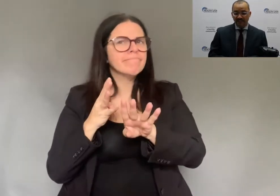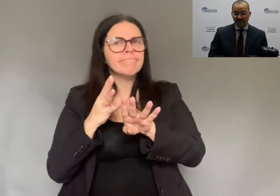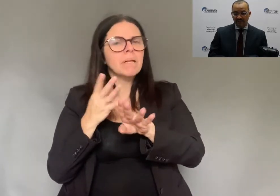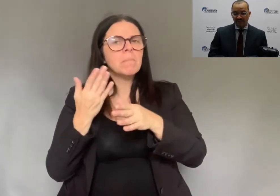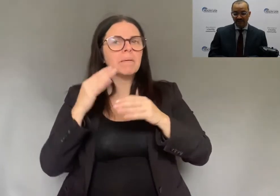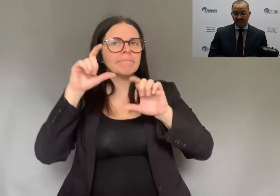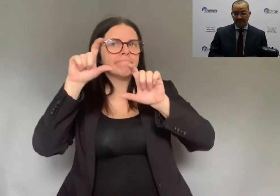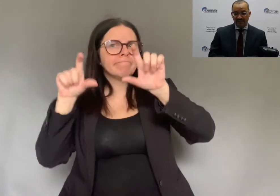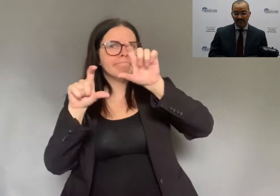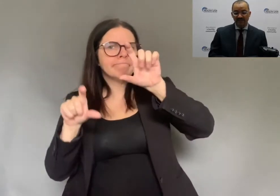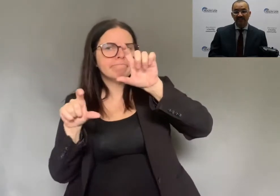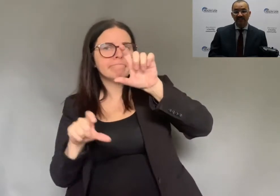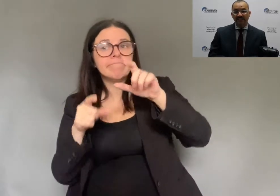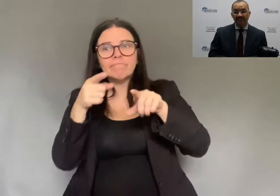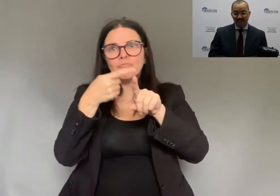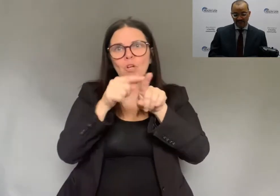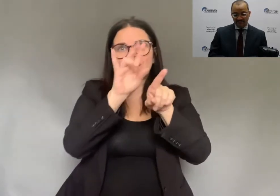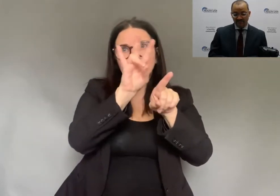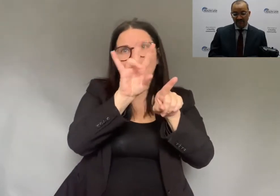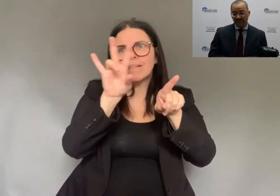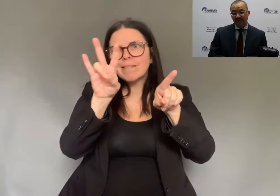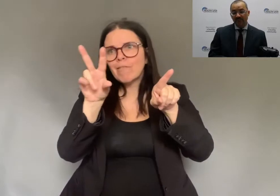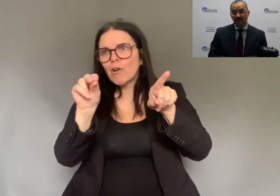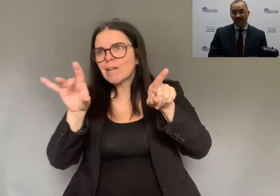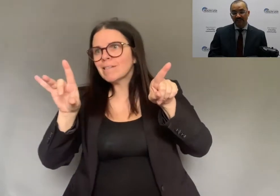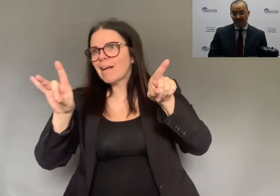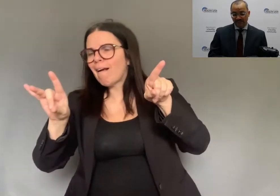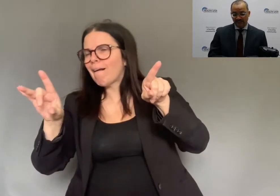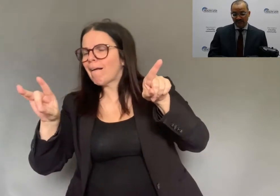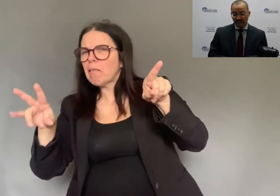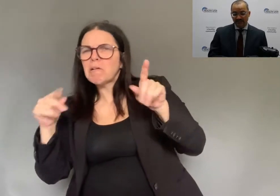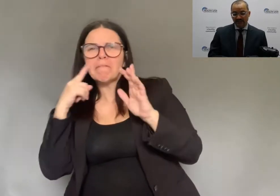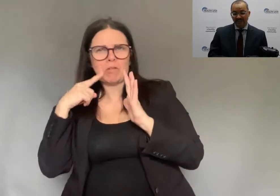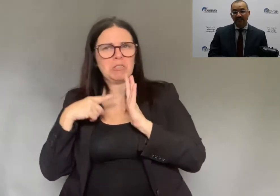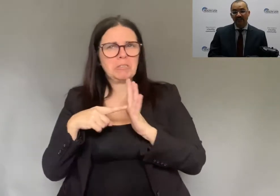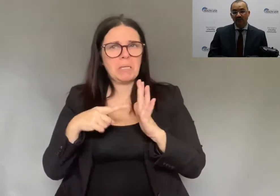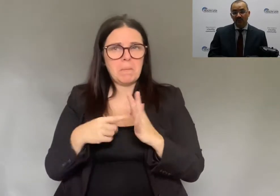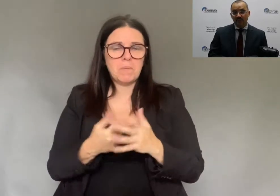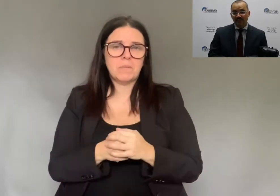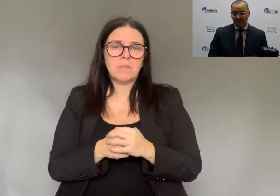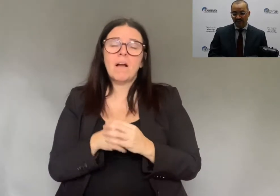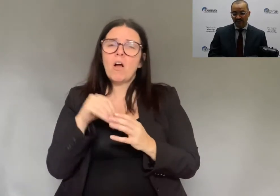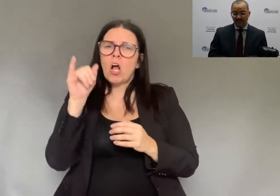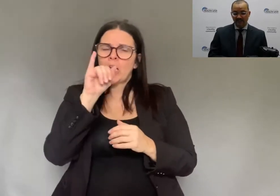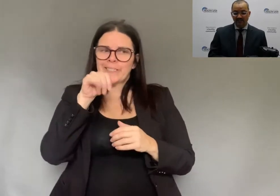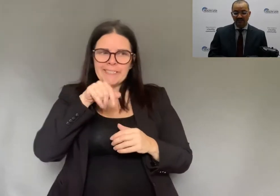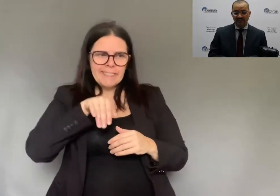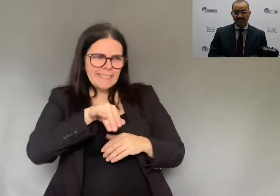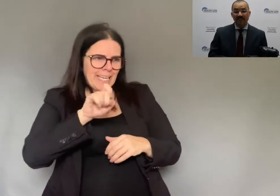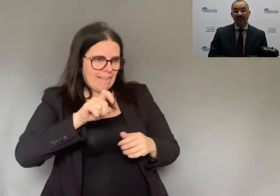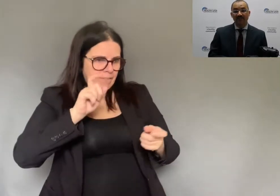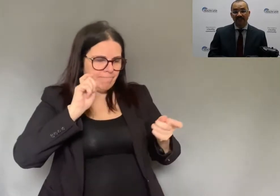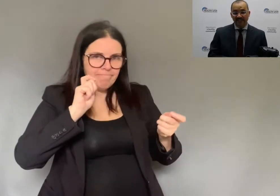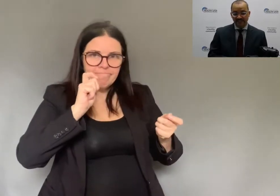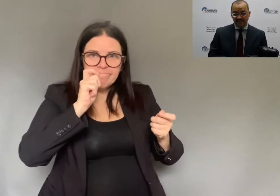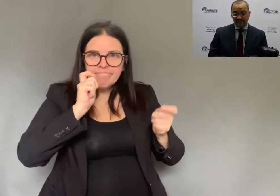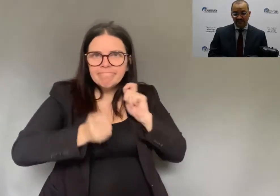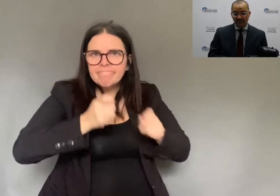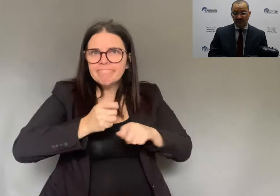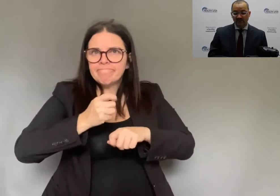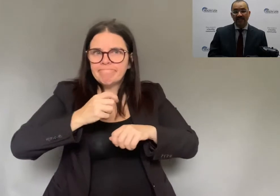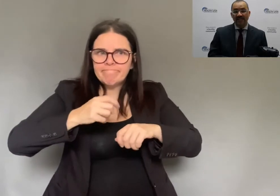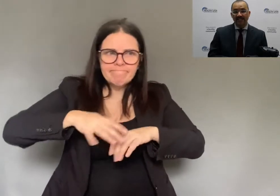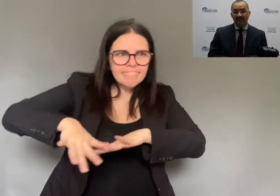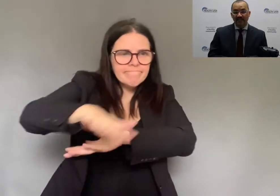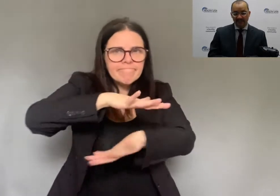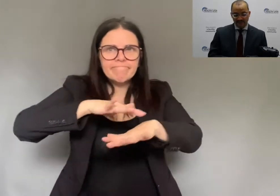any crowdings by increasing the distance between employees to at least 2 meters in the workplace by moving desks